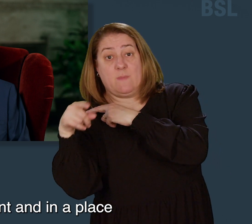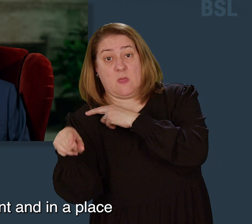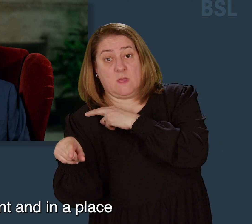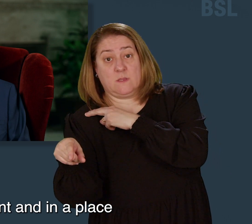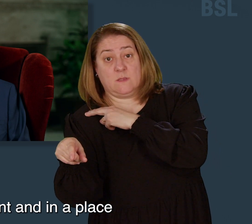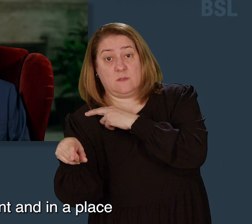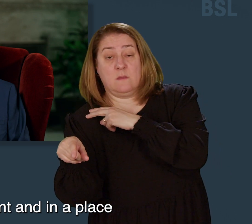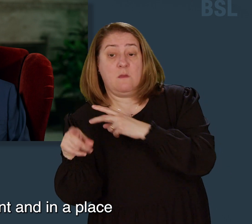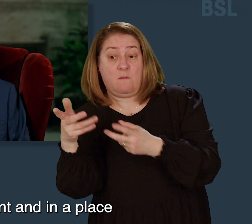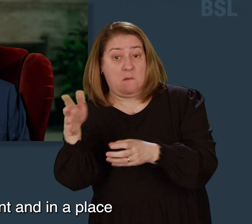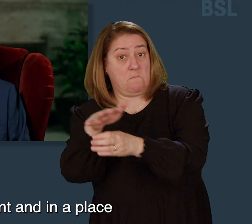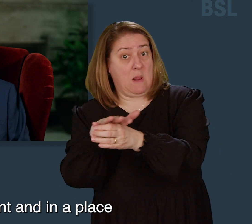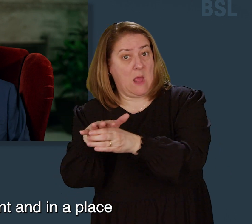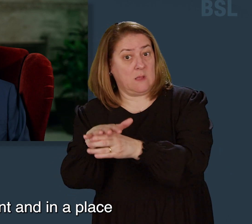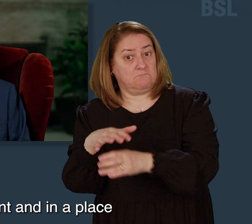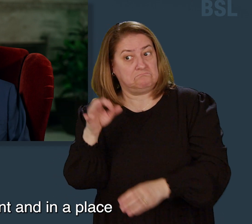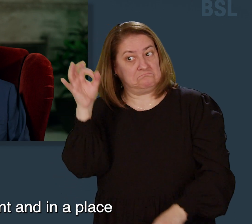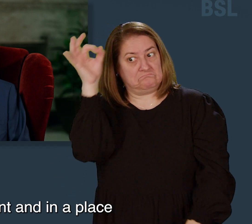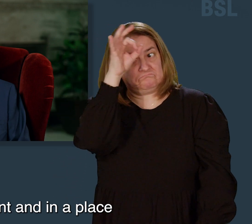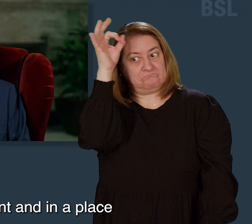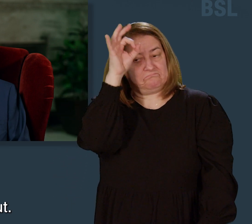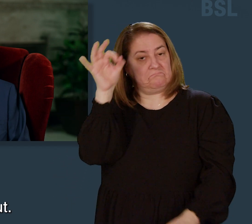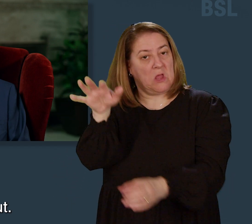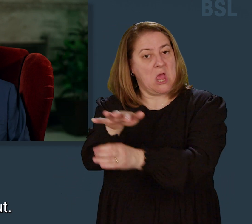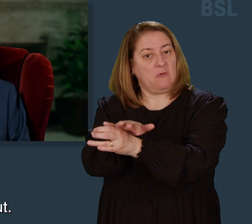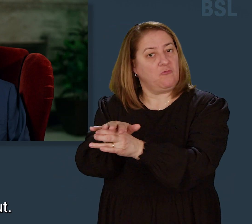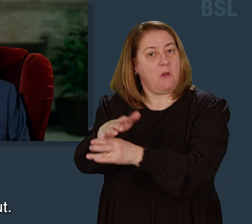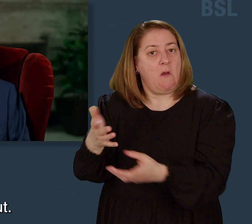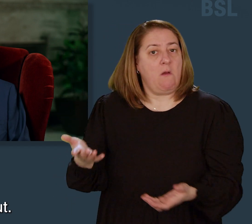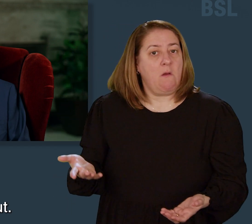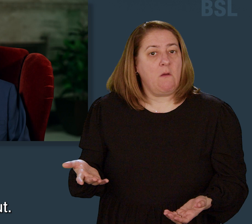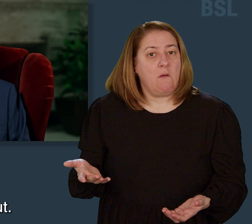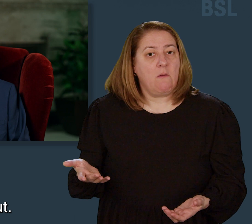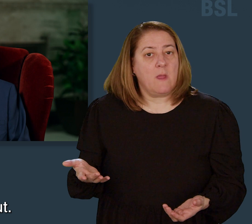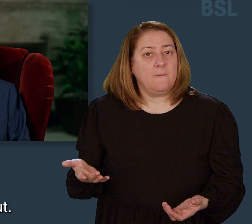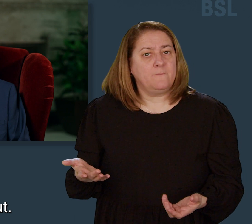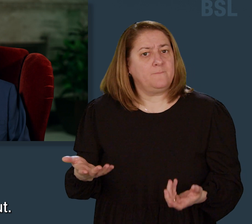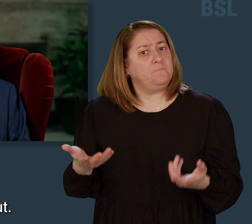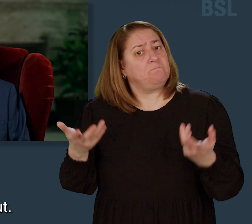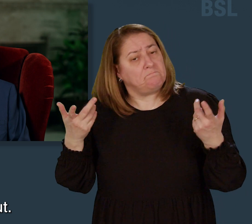assignment and in a place that I knew nothing about.